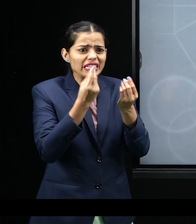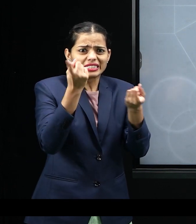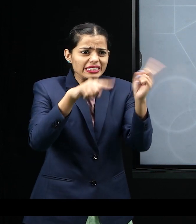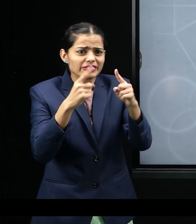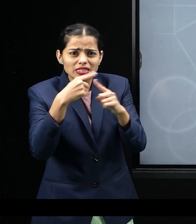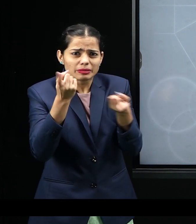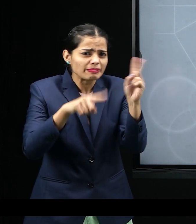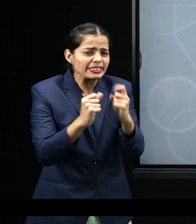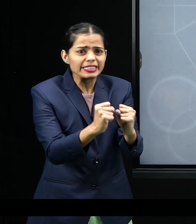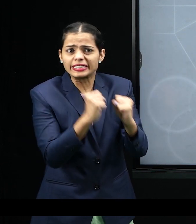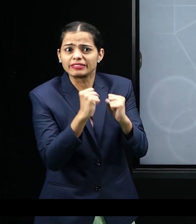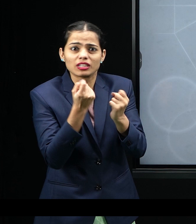irrational numbers,